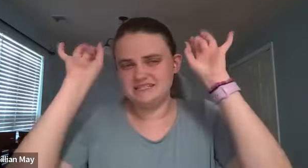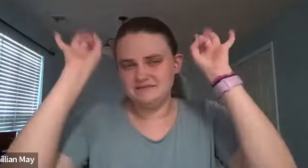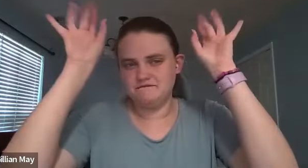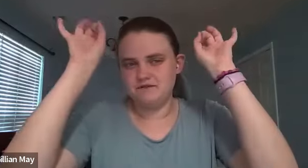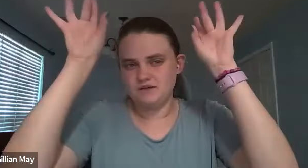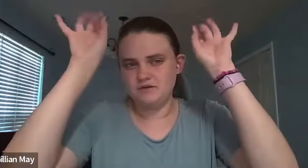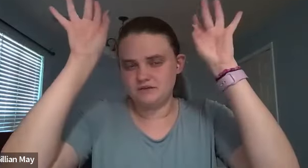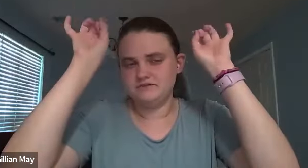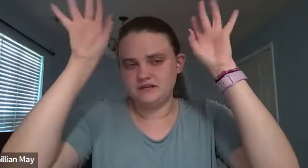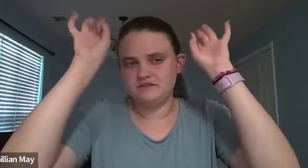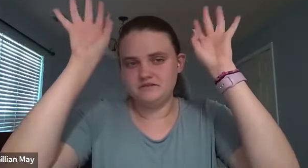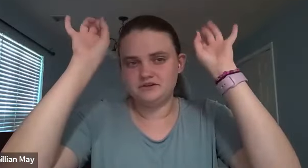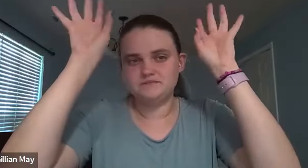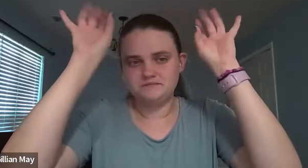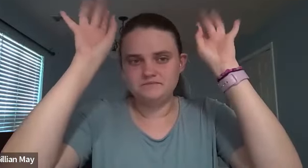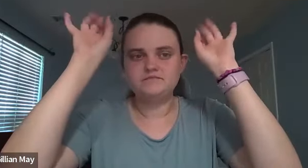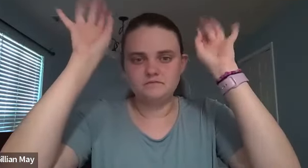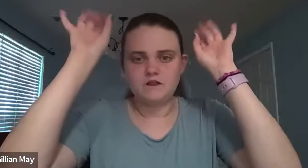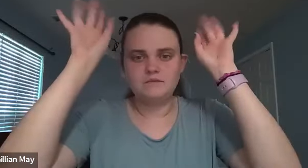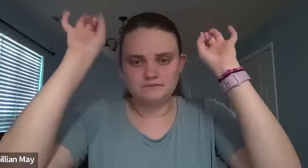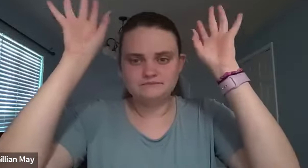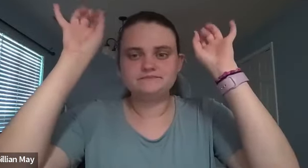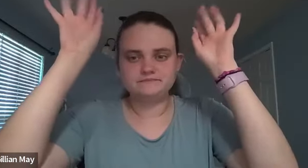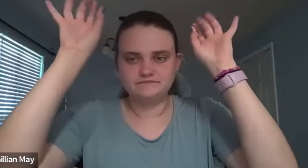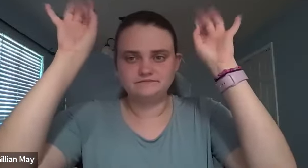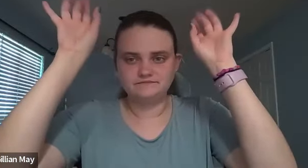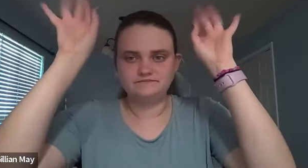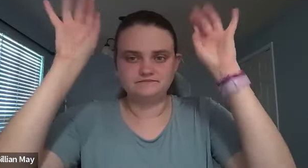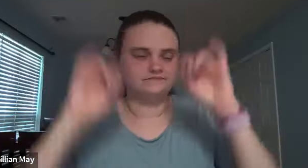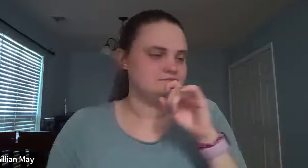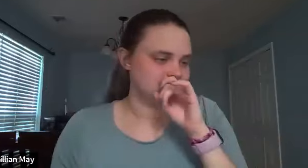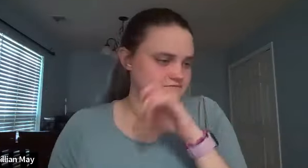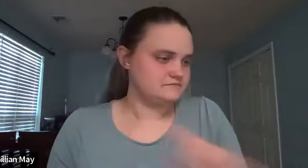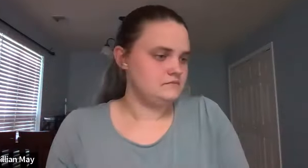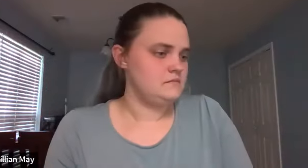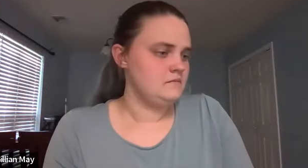see volleyball, like with the flicking of the fingers. Volleyball. Mm-hmm.